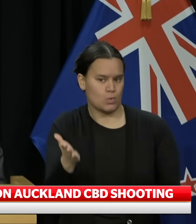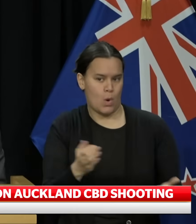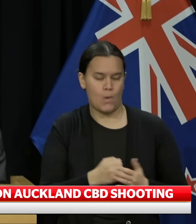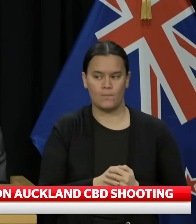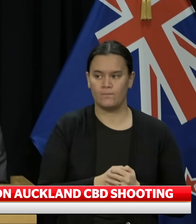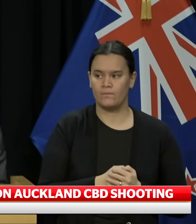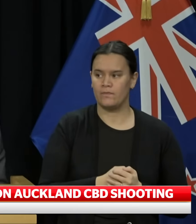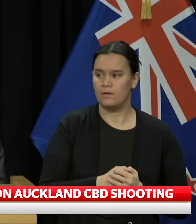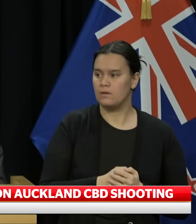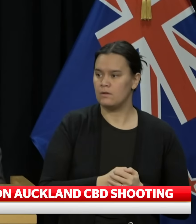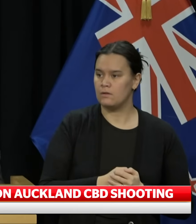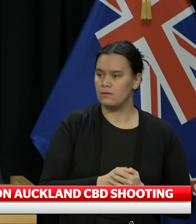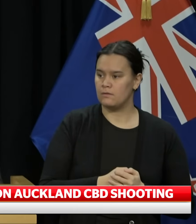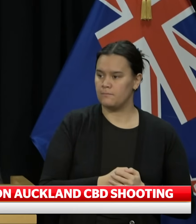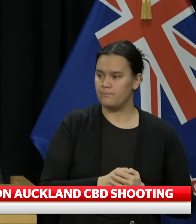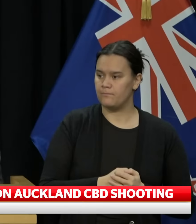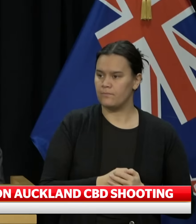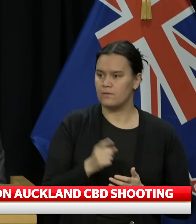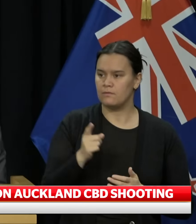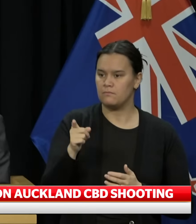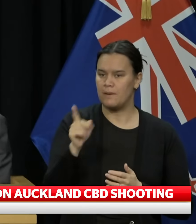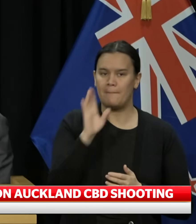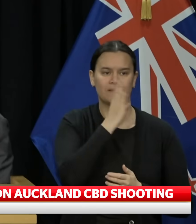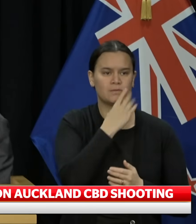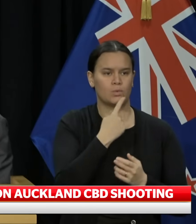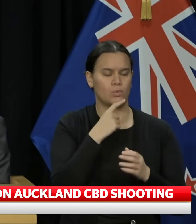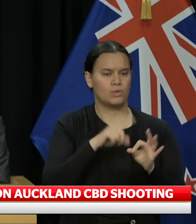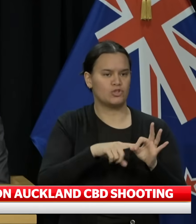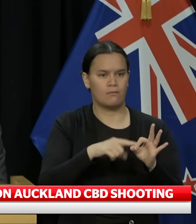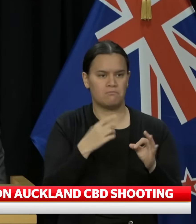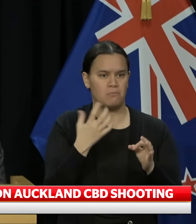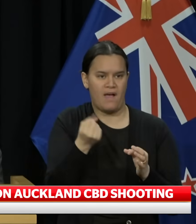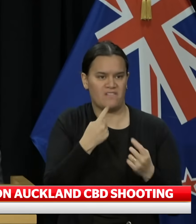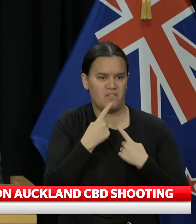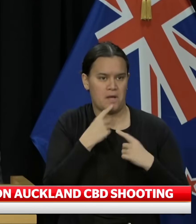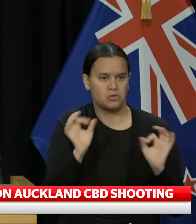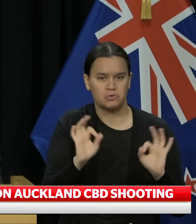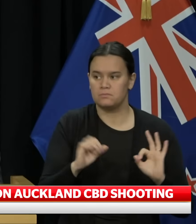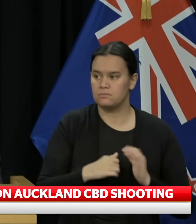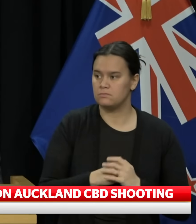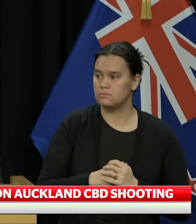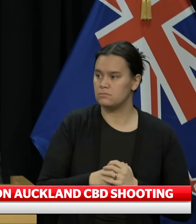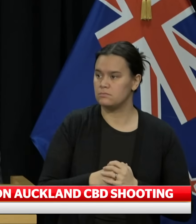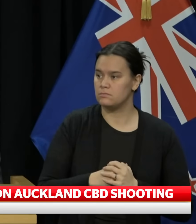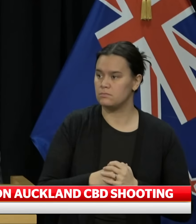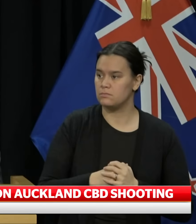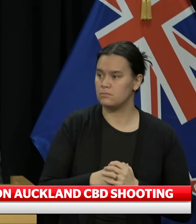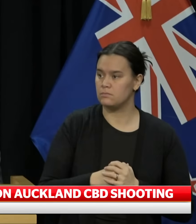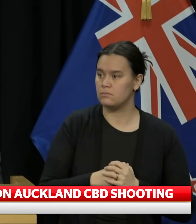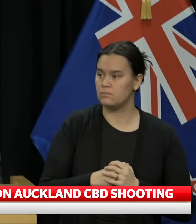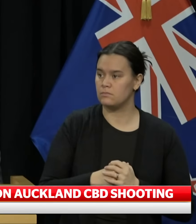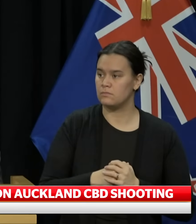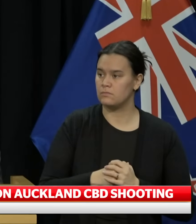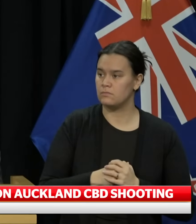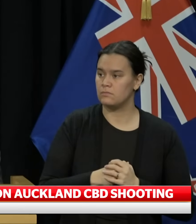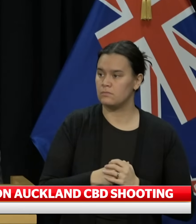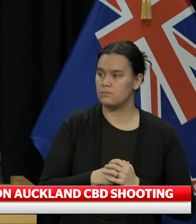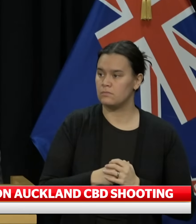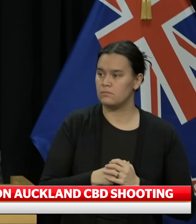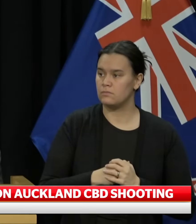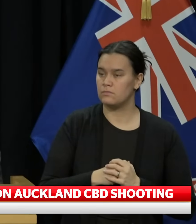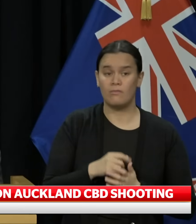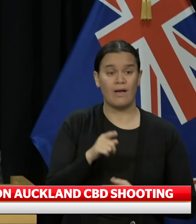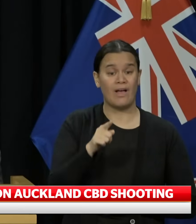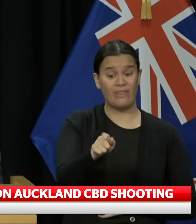the construction site? Is there any? I don't have that information, Brent. Given where the shooting took place, is there any sense it was the result of an employment